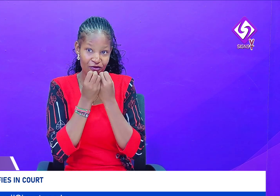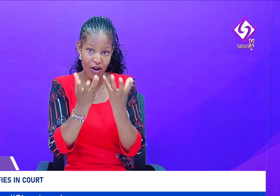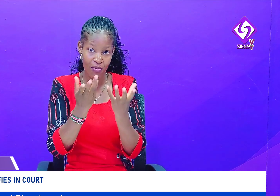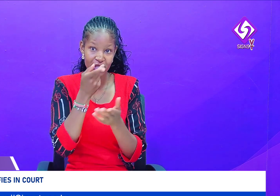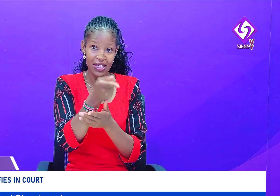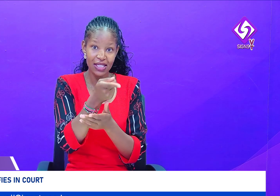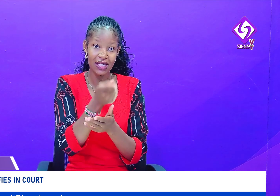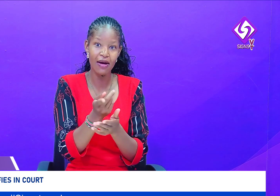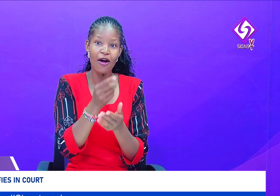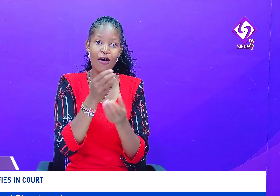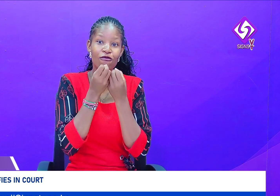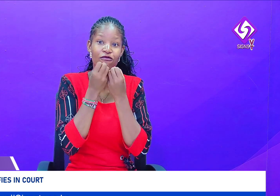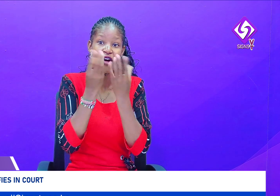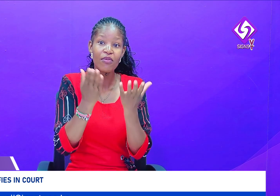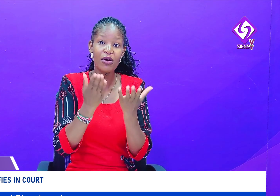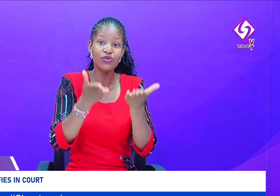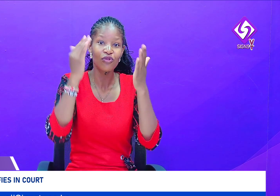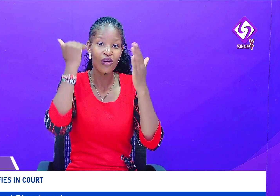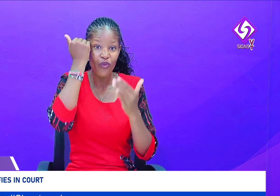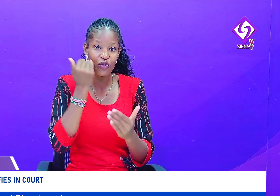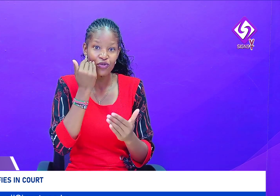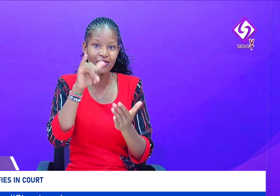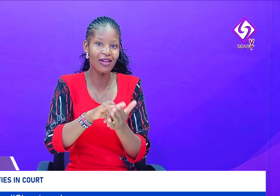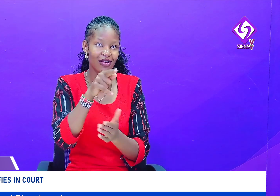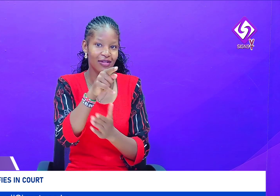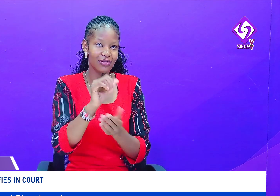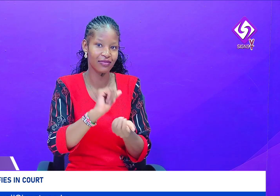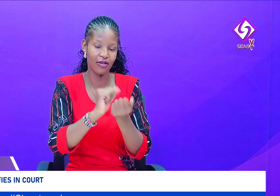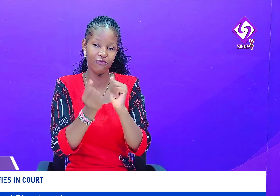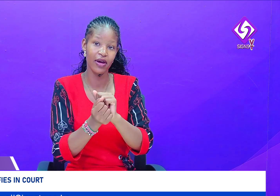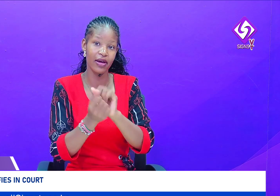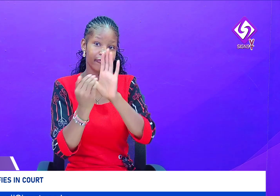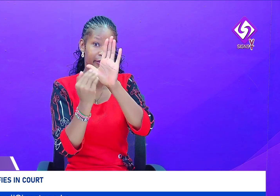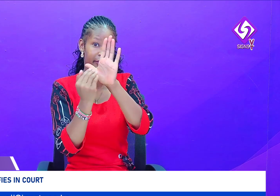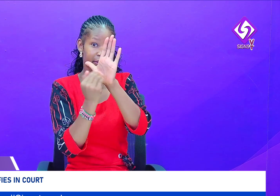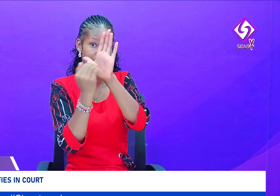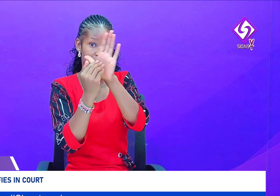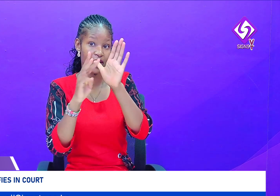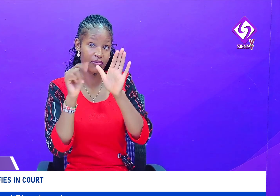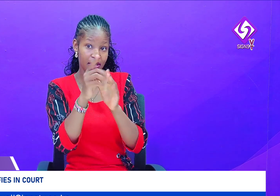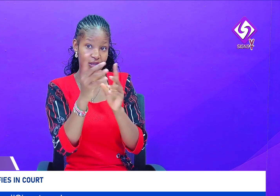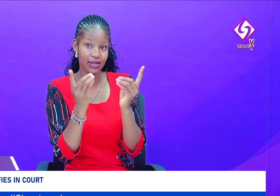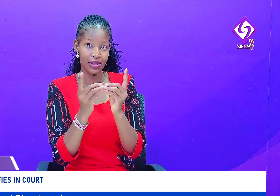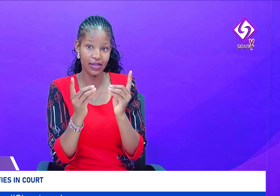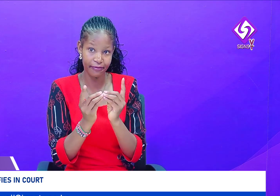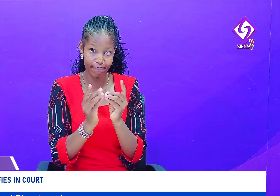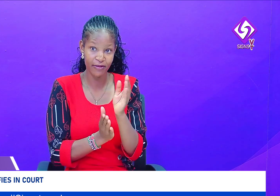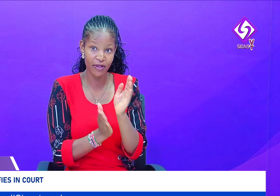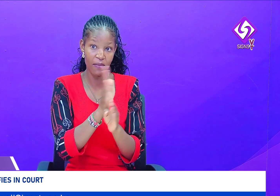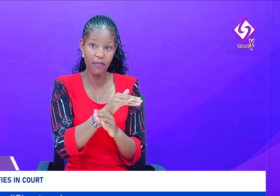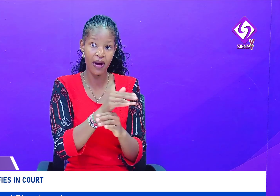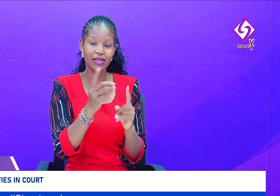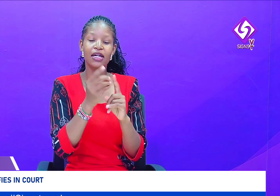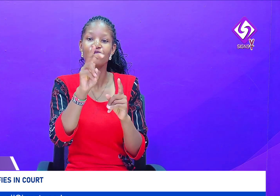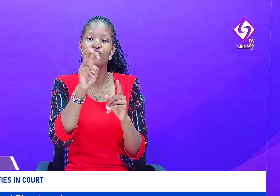informing the court that the charges against him dating back to 2015 came